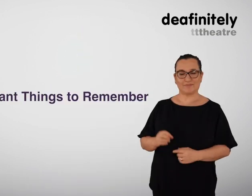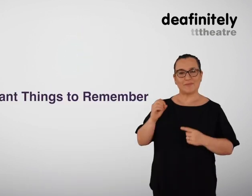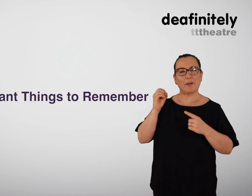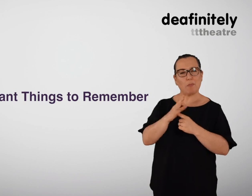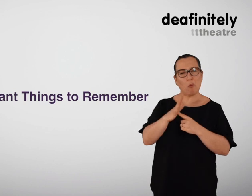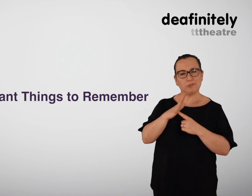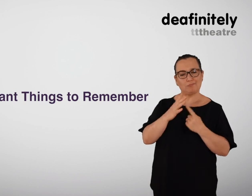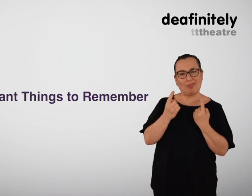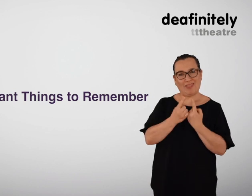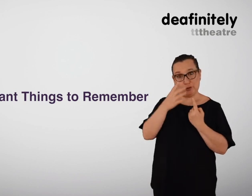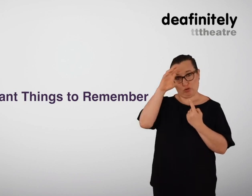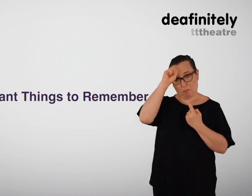Important things to remember.